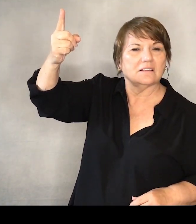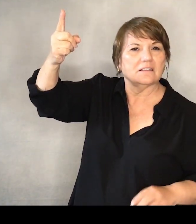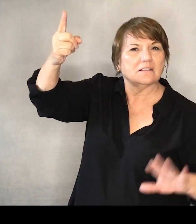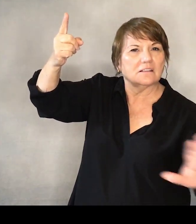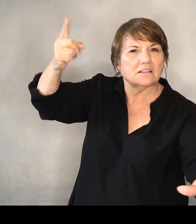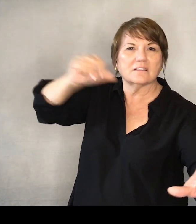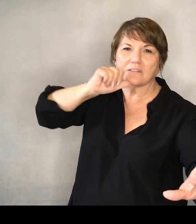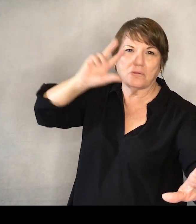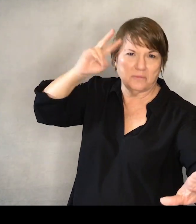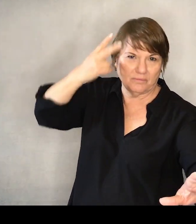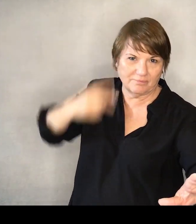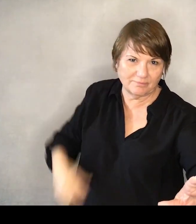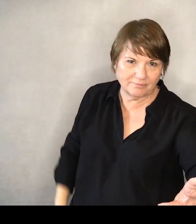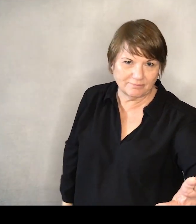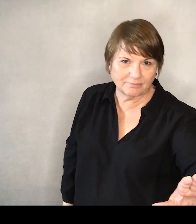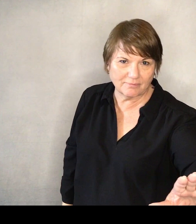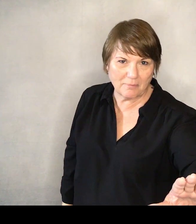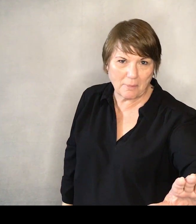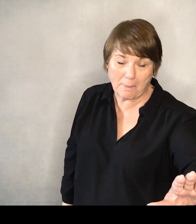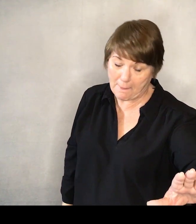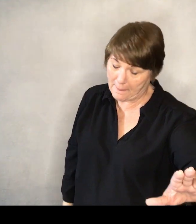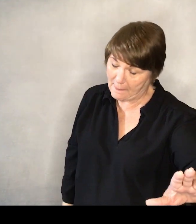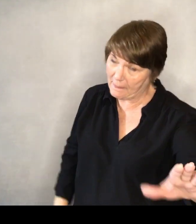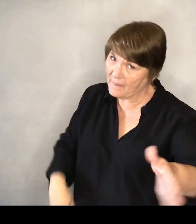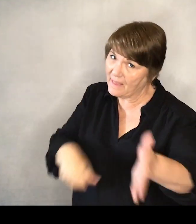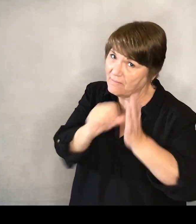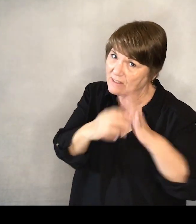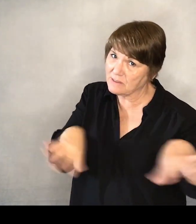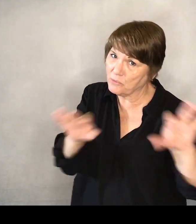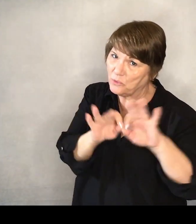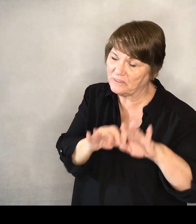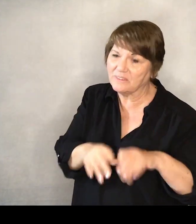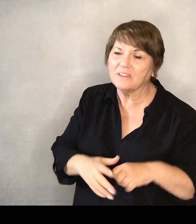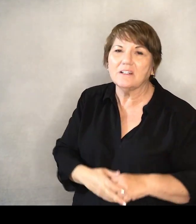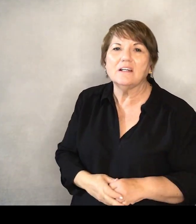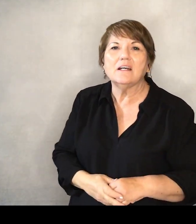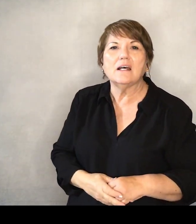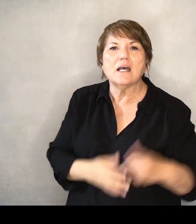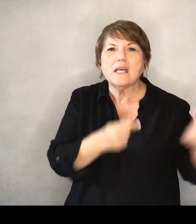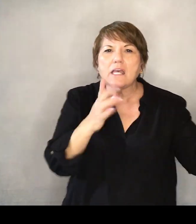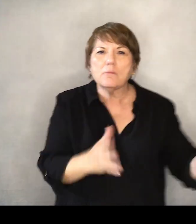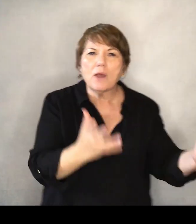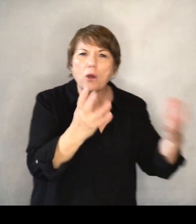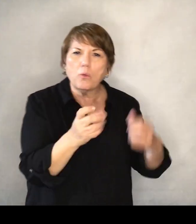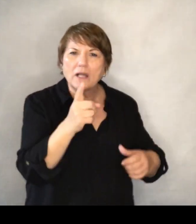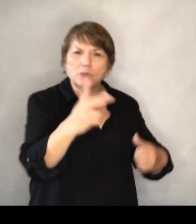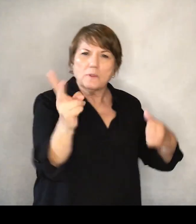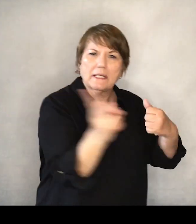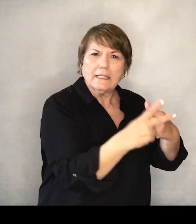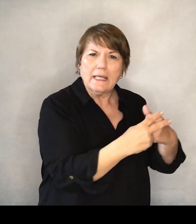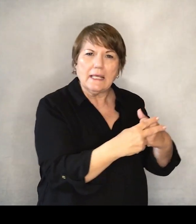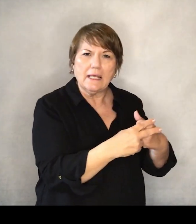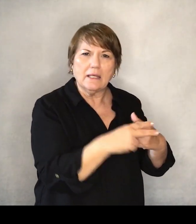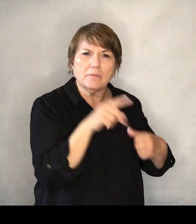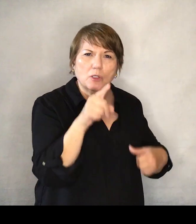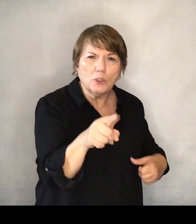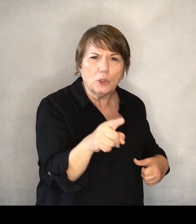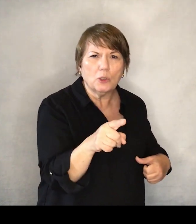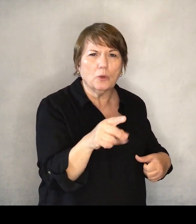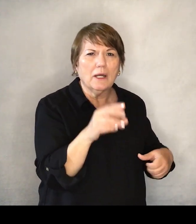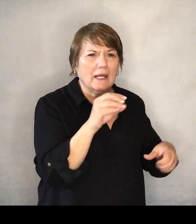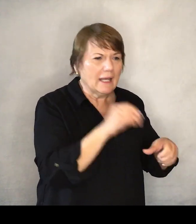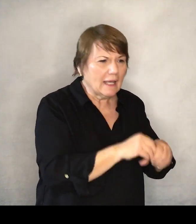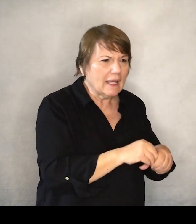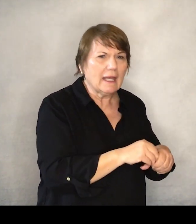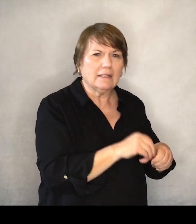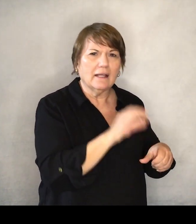Make no mistake, and this is important, the enemy wants to keep you in that grave you